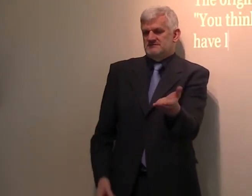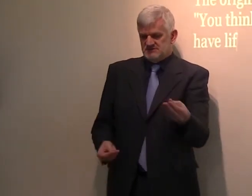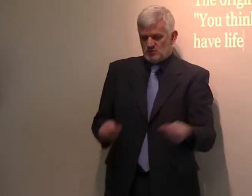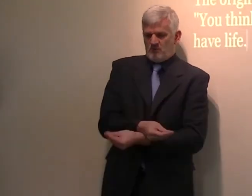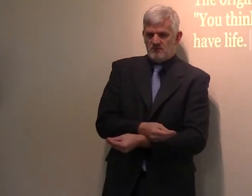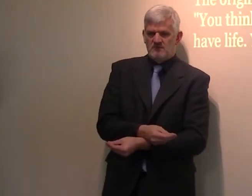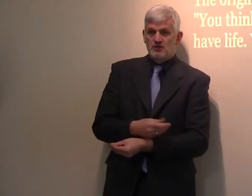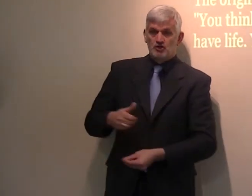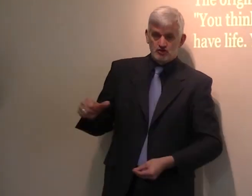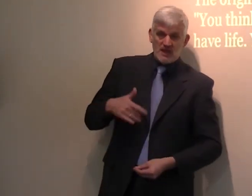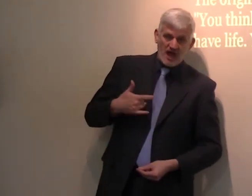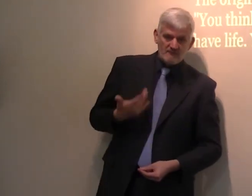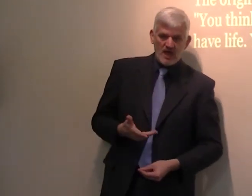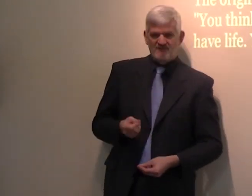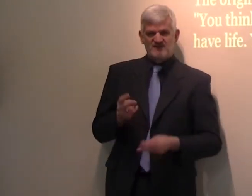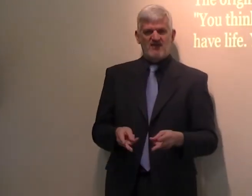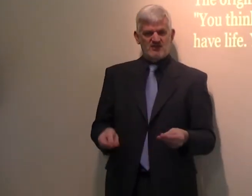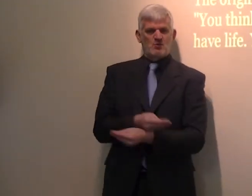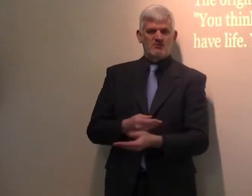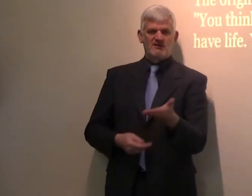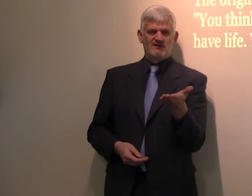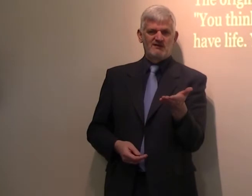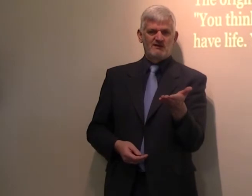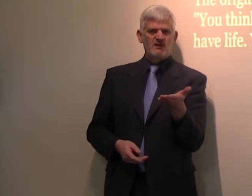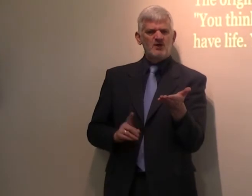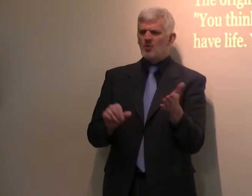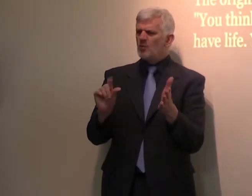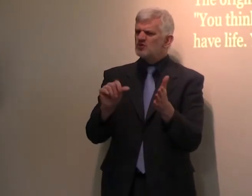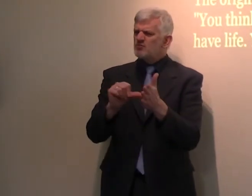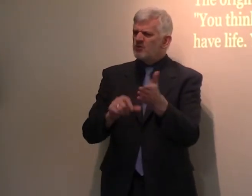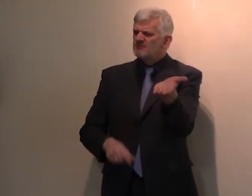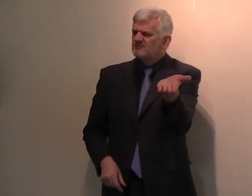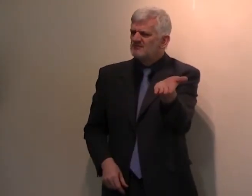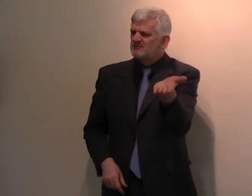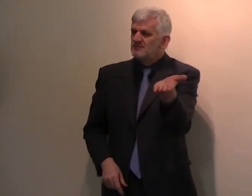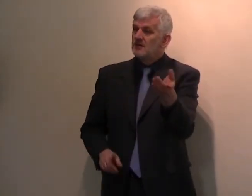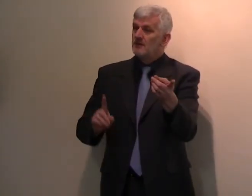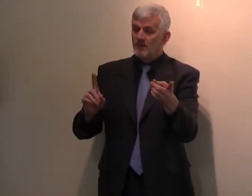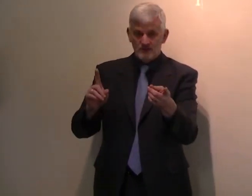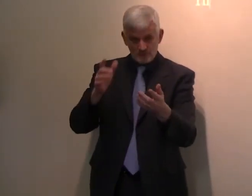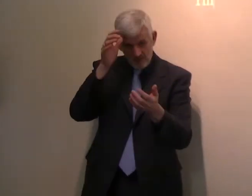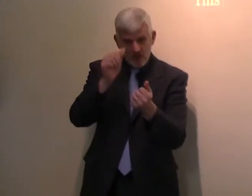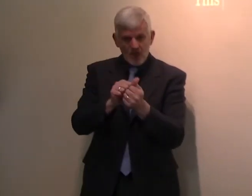with the church of Sardis? And please, my brothers and sisters, we can apply this to individuals also this